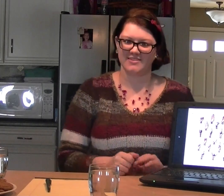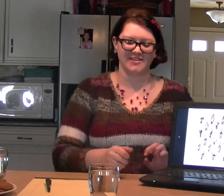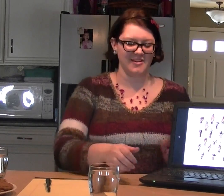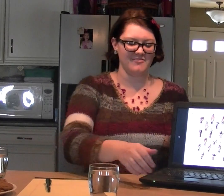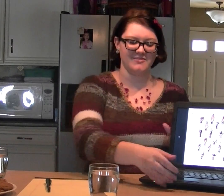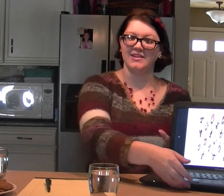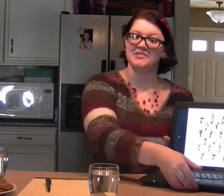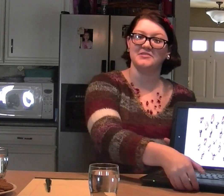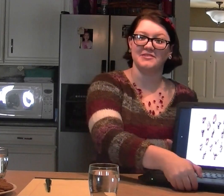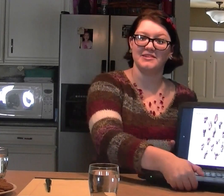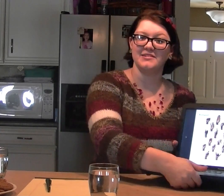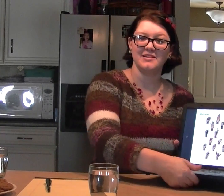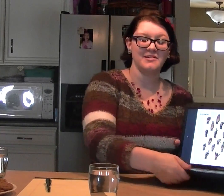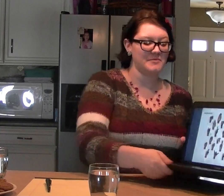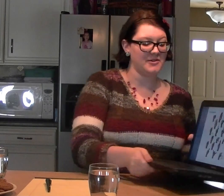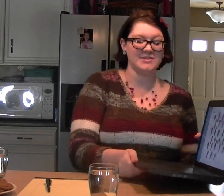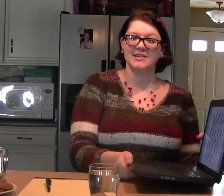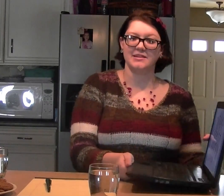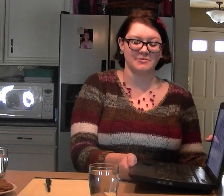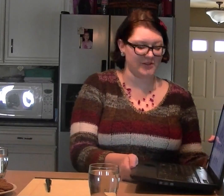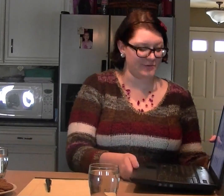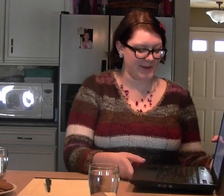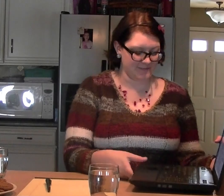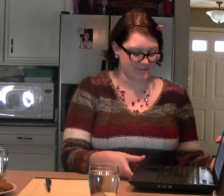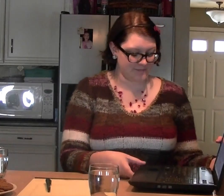go. Now you know the American Sign Language alphabet.